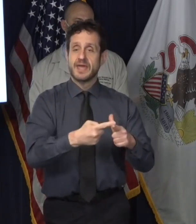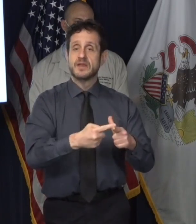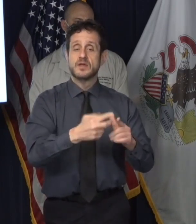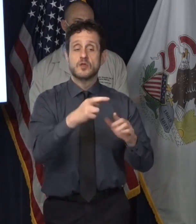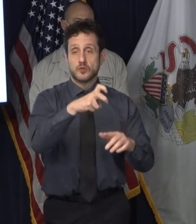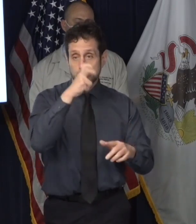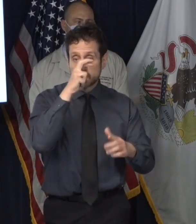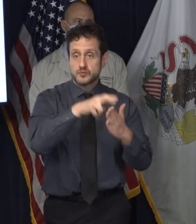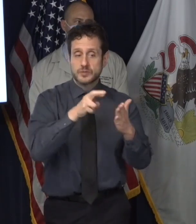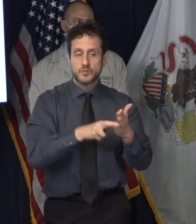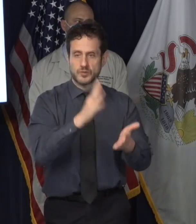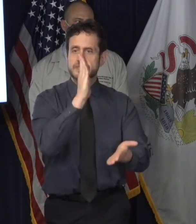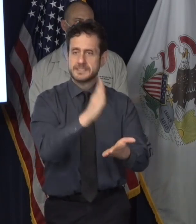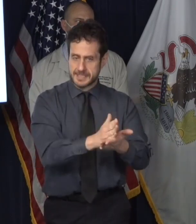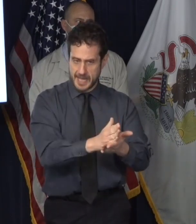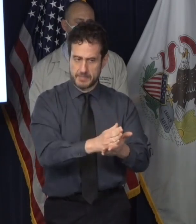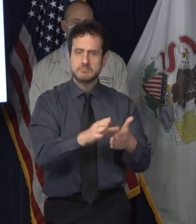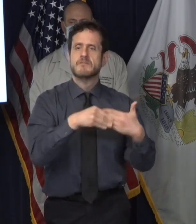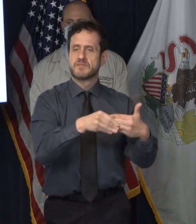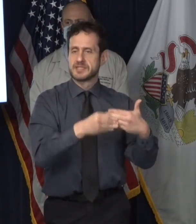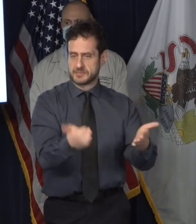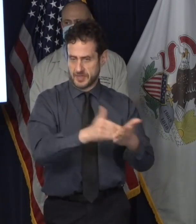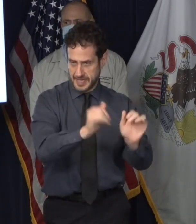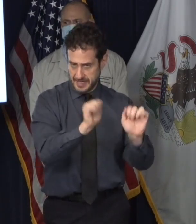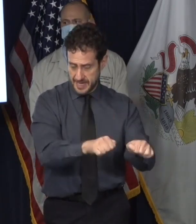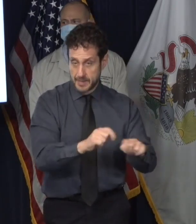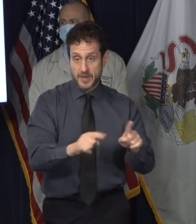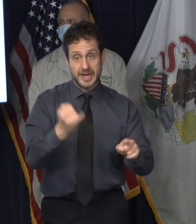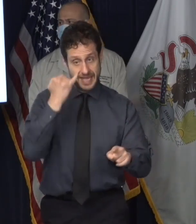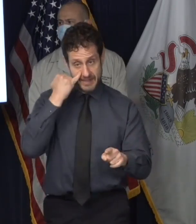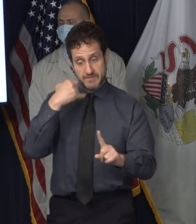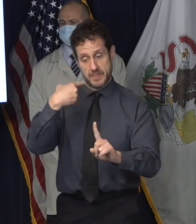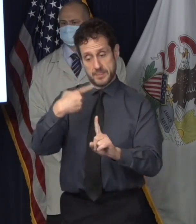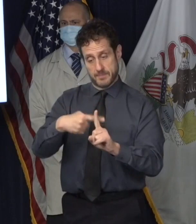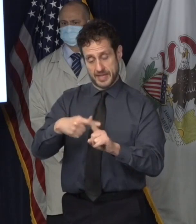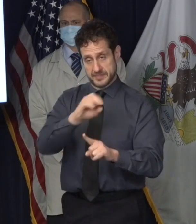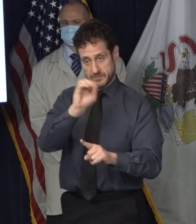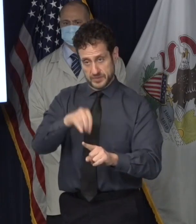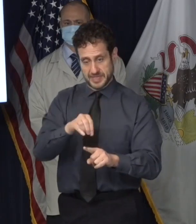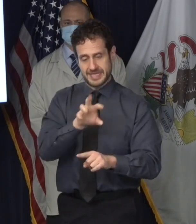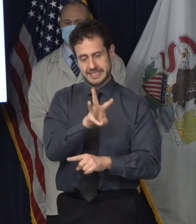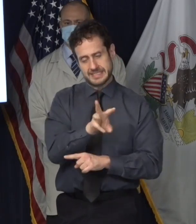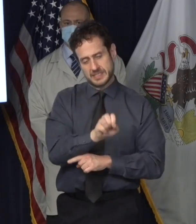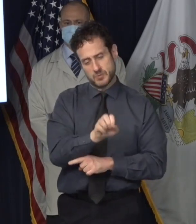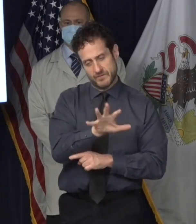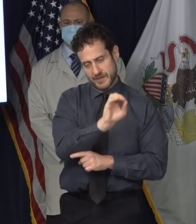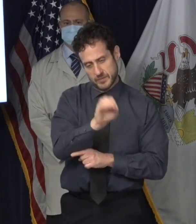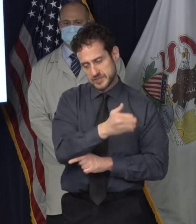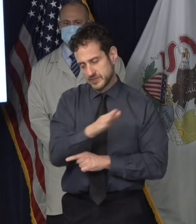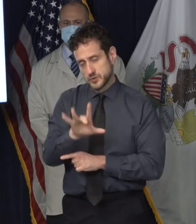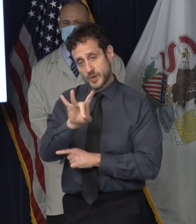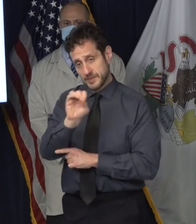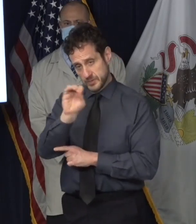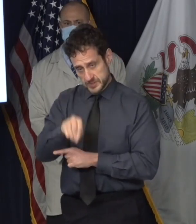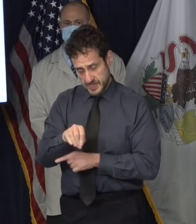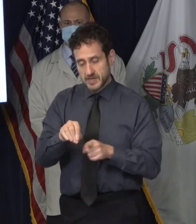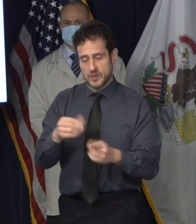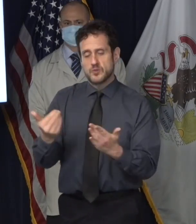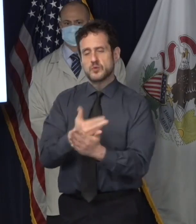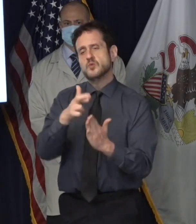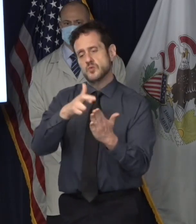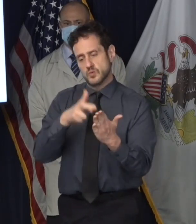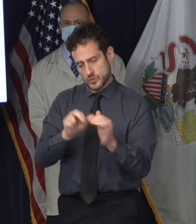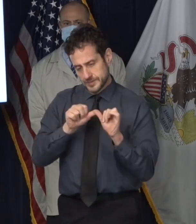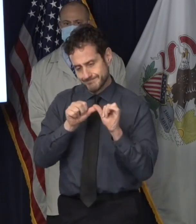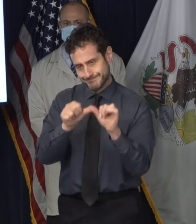regions. If the positivity rate averages between 6.5 and 8%, the new mitigations will remain in